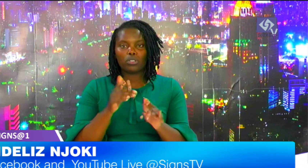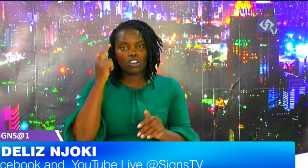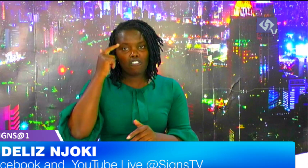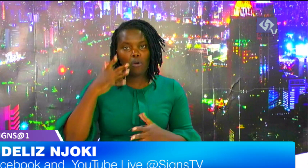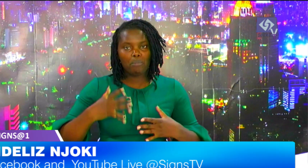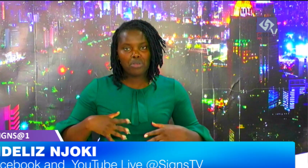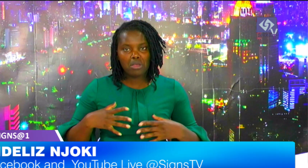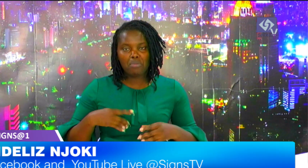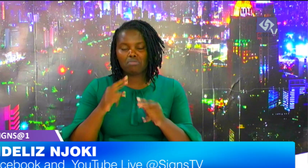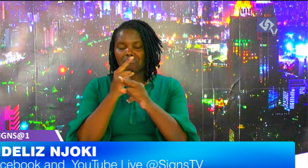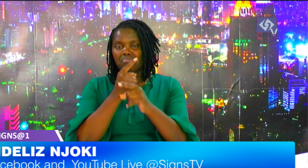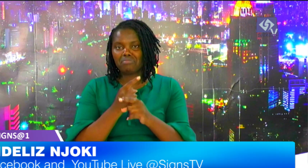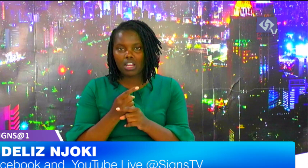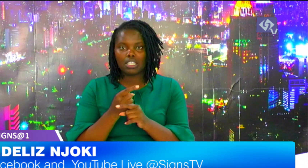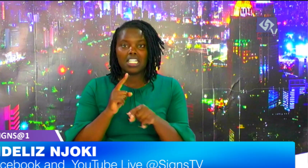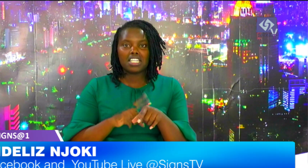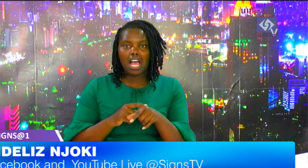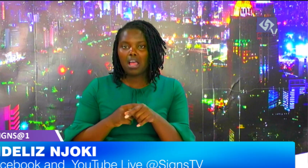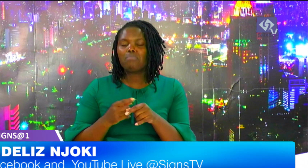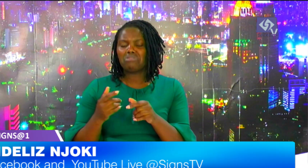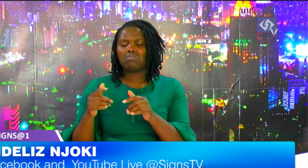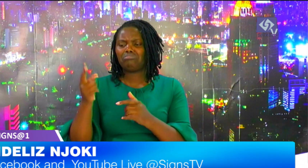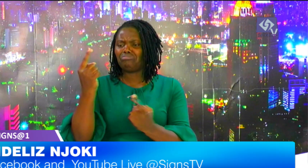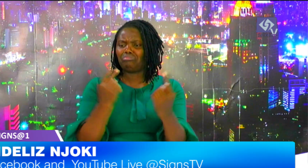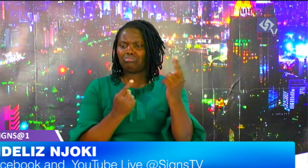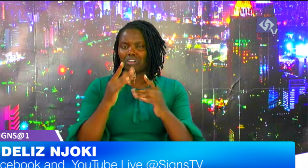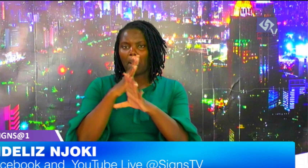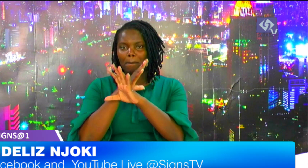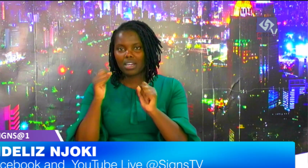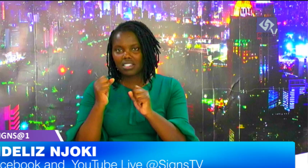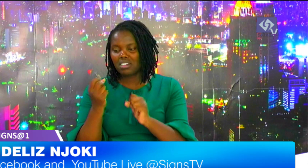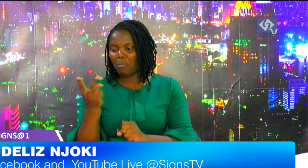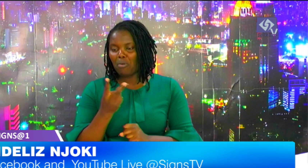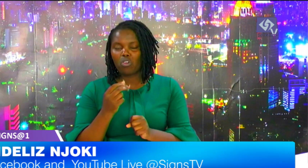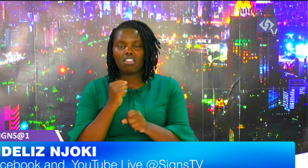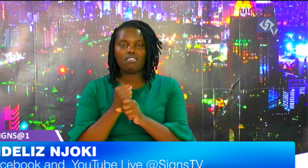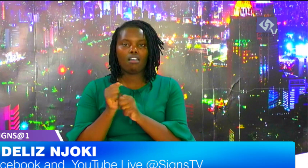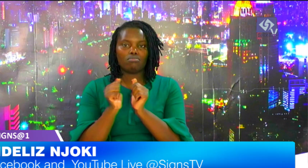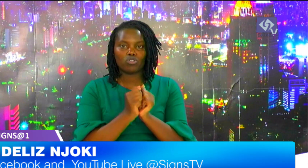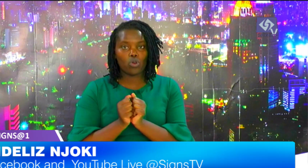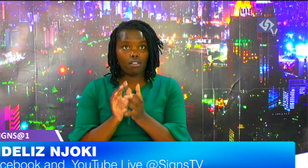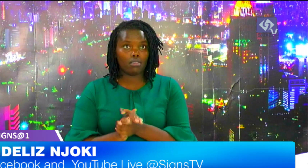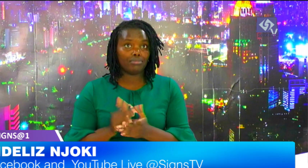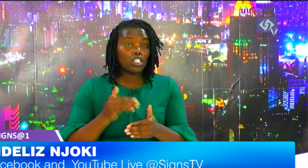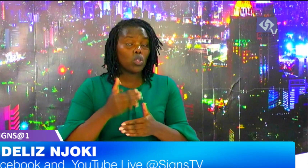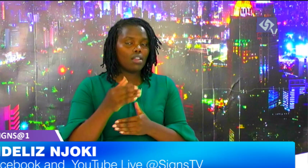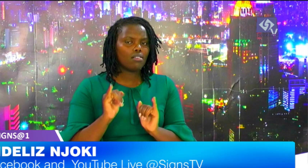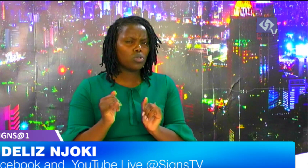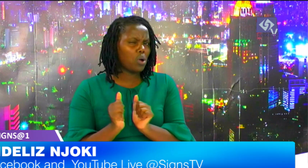Now, it is a good innovation to create job opportunities for people, especially during the discussion between the